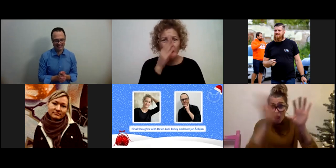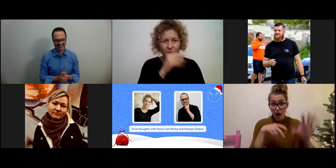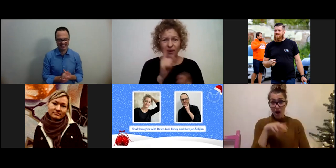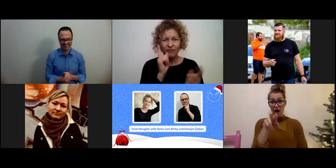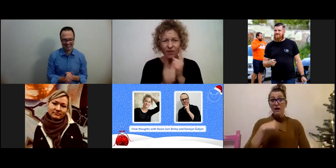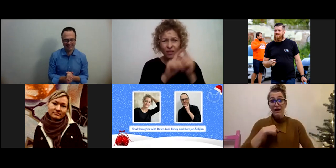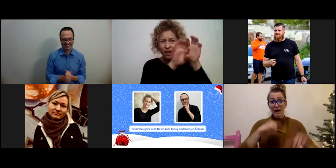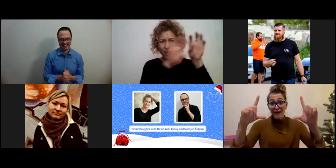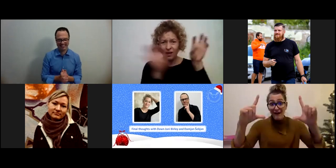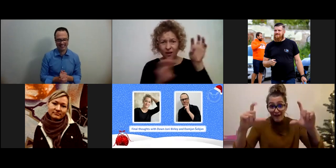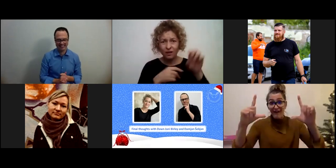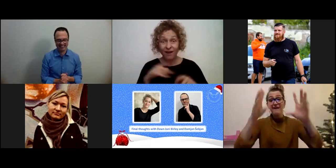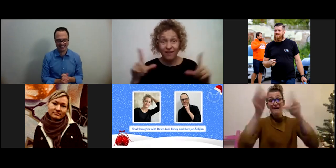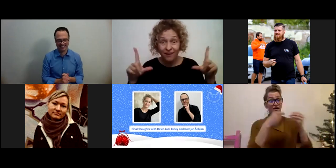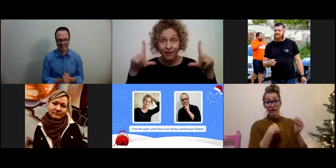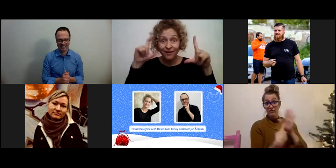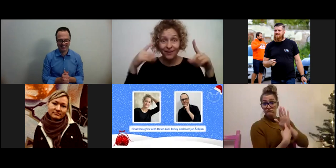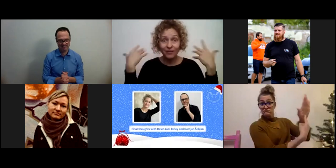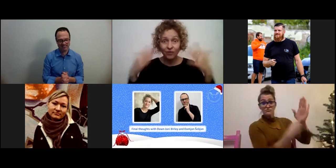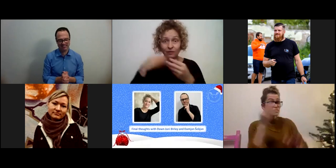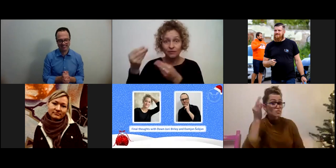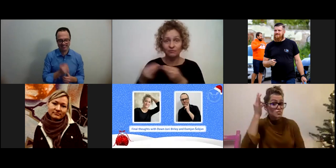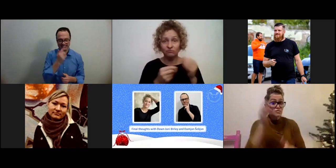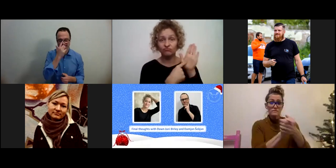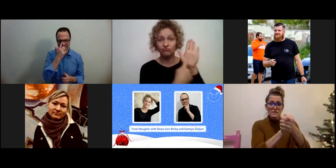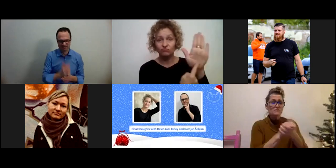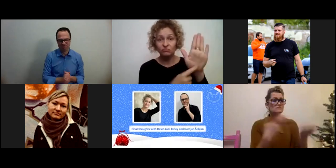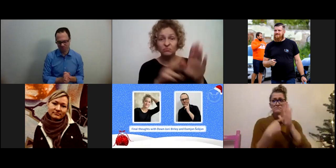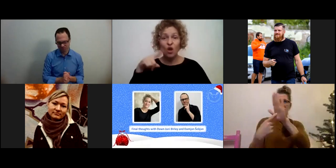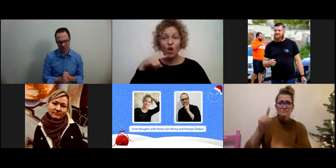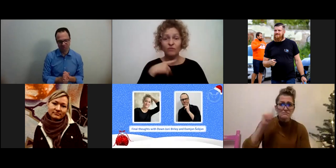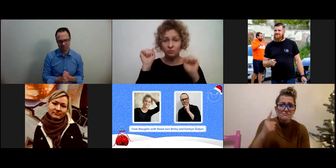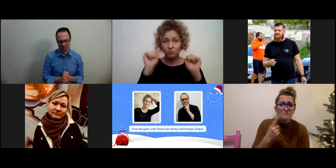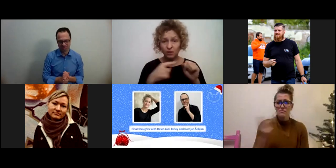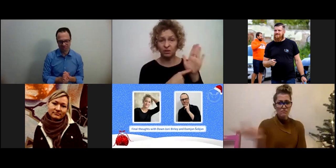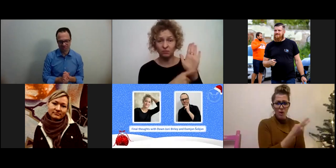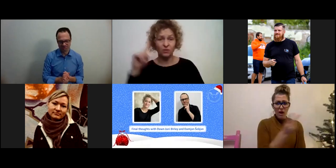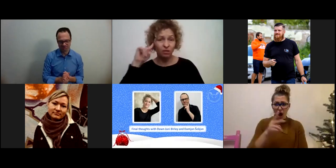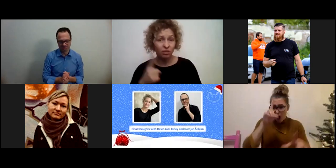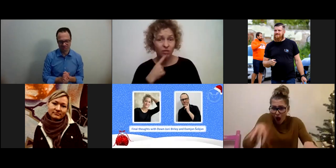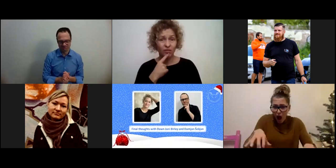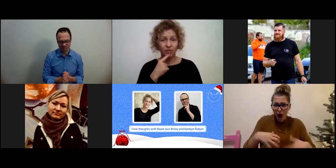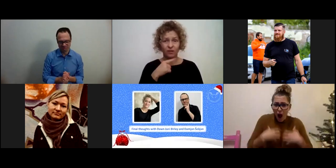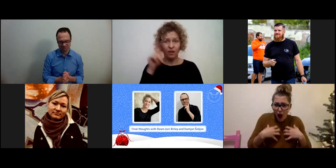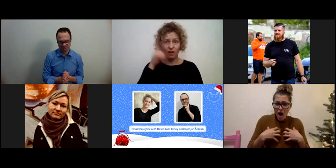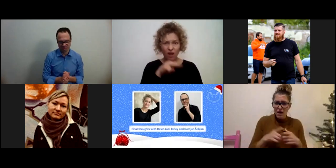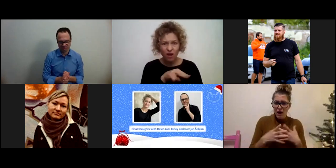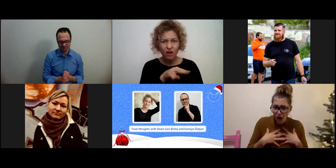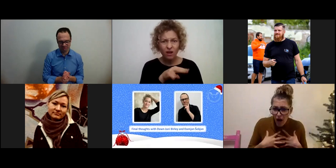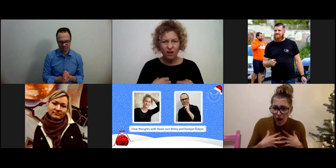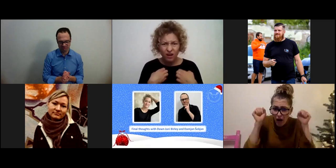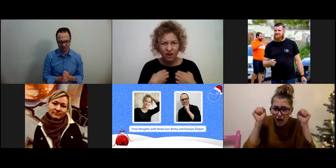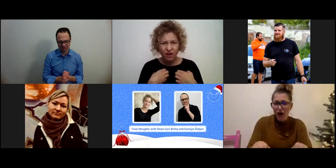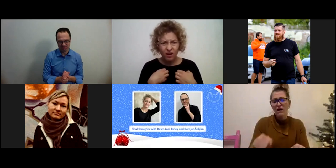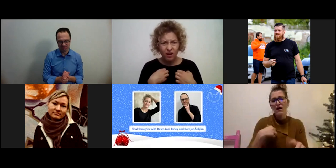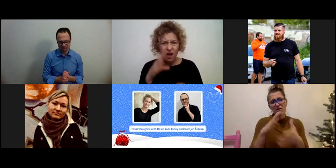invited me to present, I actually took a picture of all these interpreters. I was shocked. I had no idea